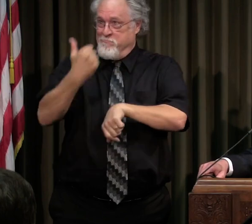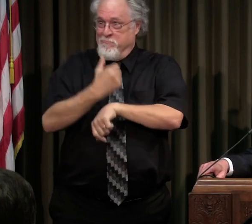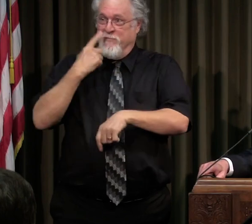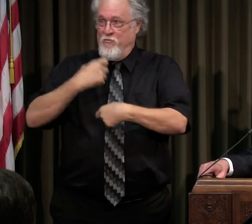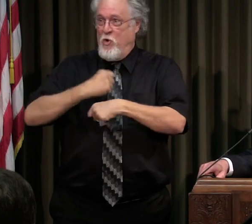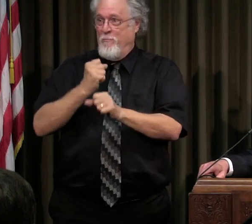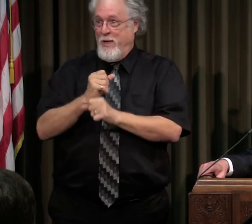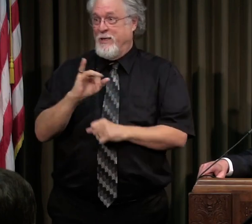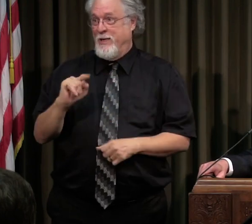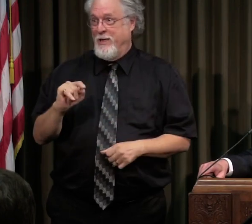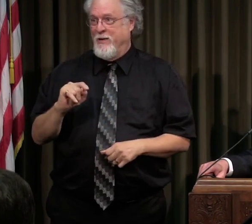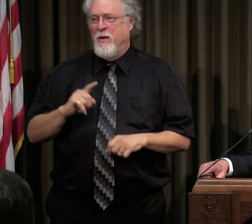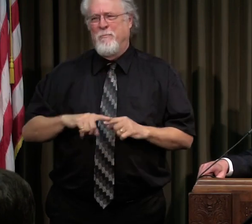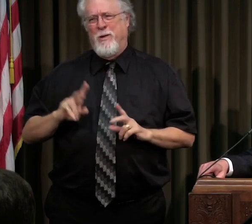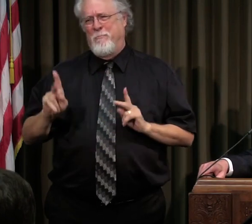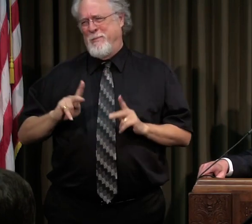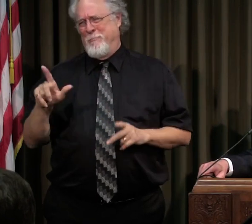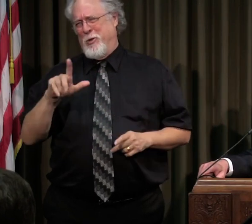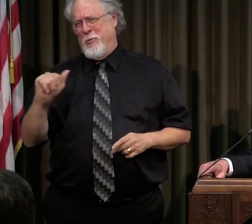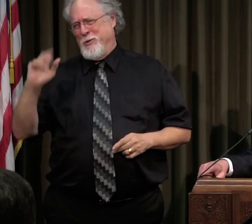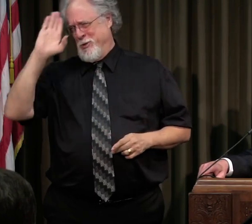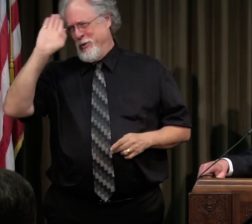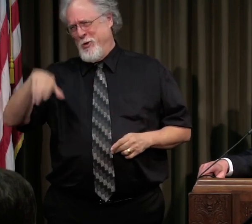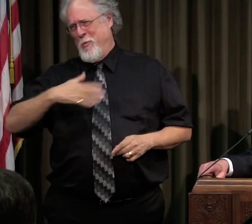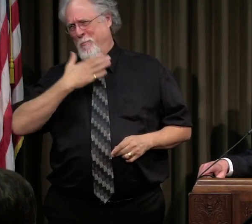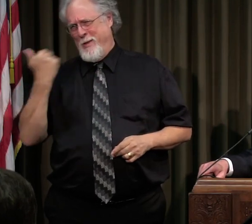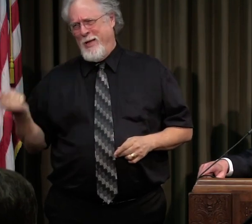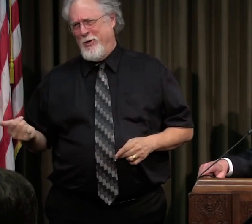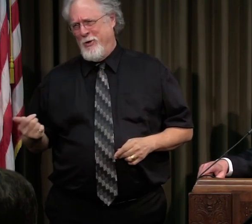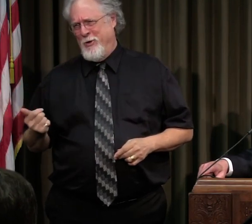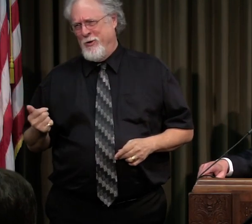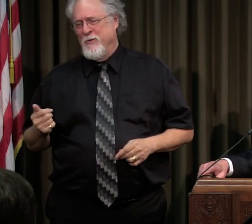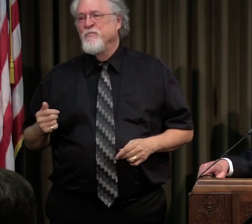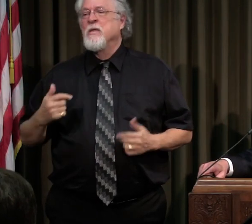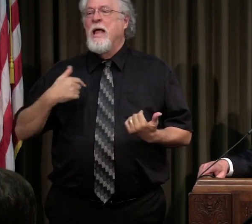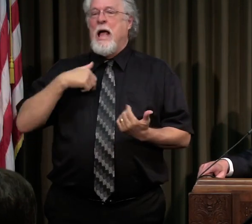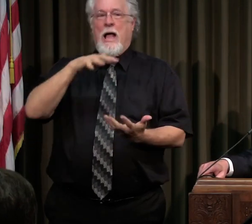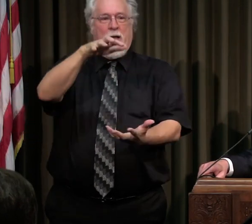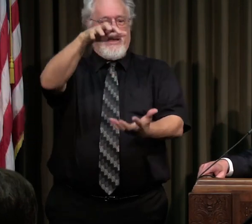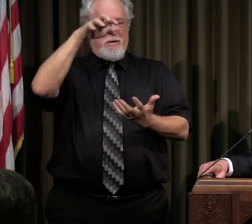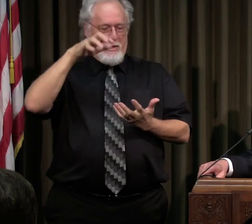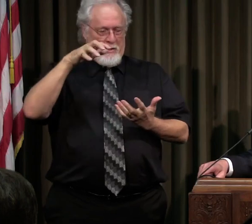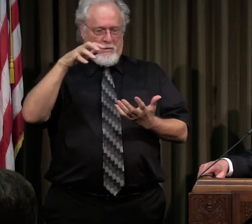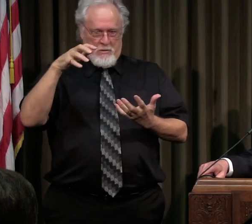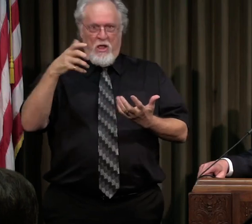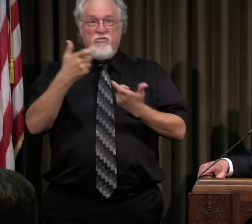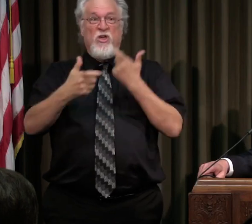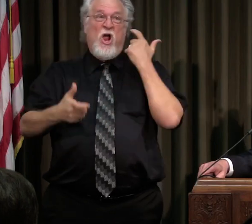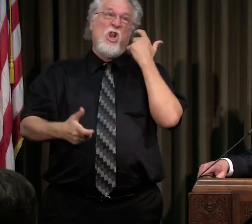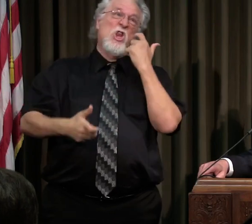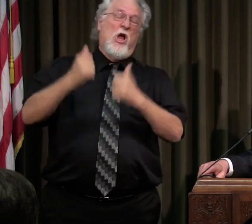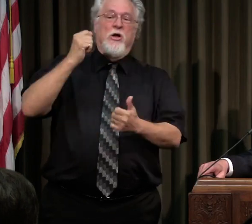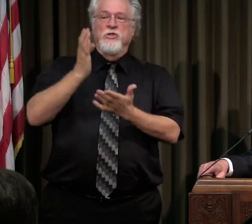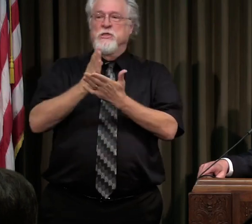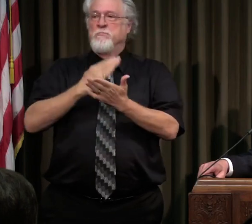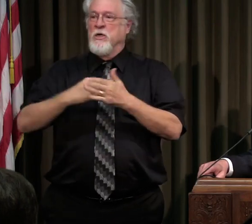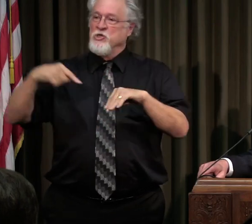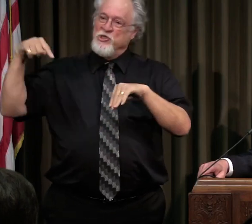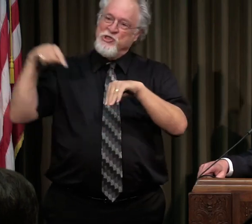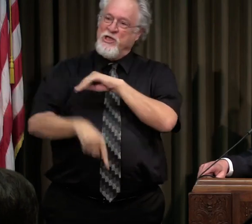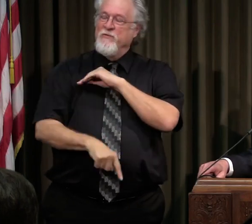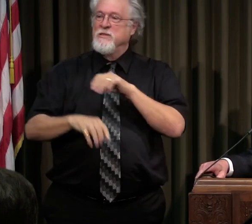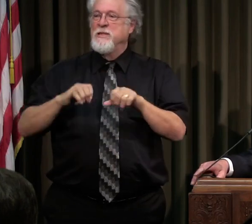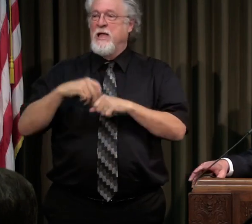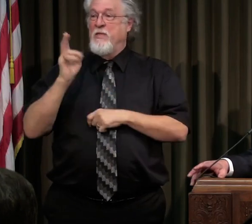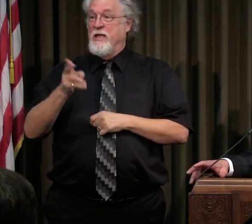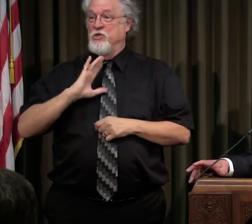it, but the people of Louisiana know better than that. Greg, I inherited the largest budget deficit in the history of our state, a budget